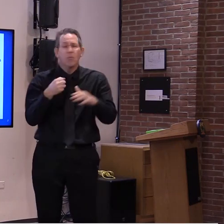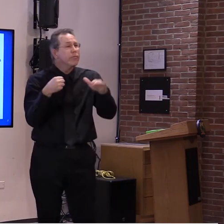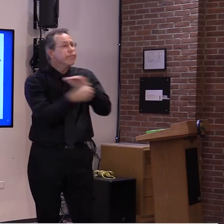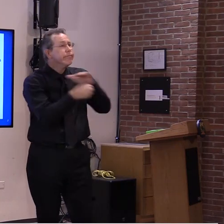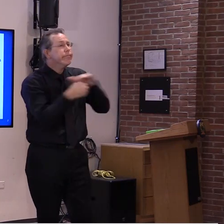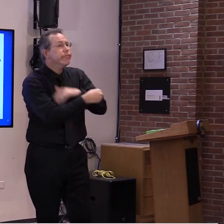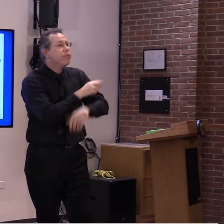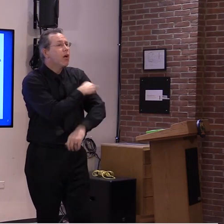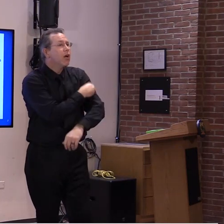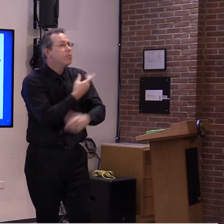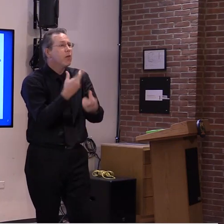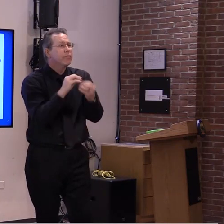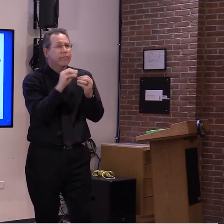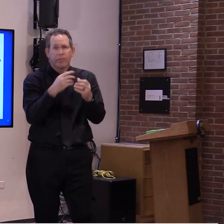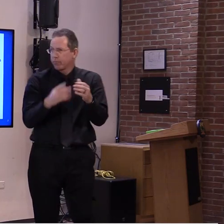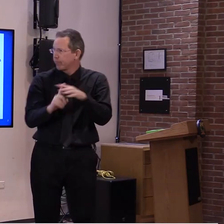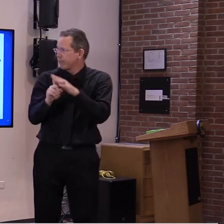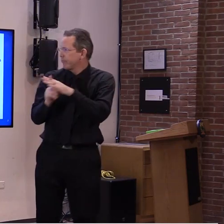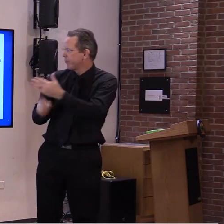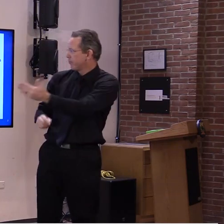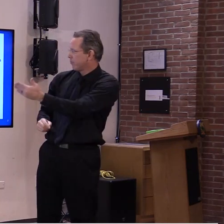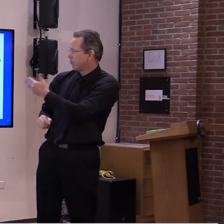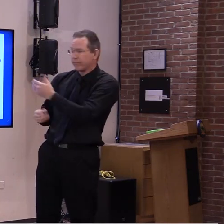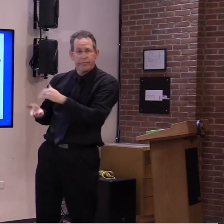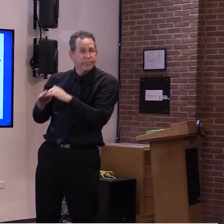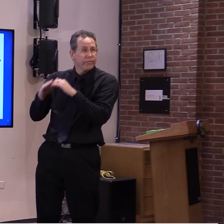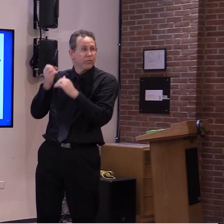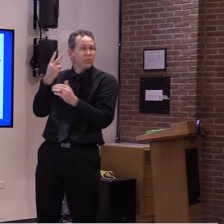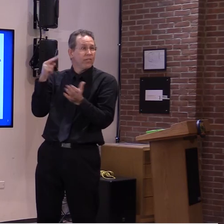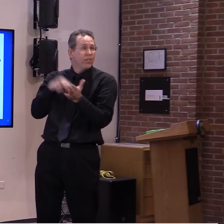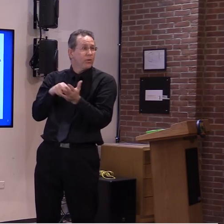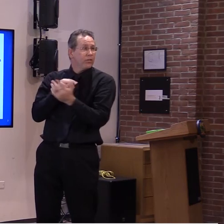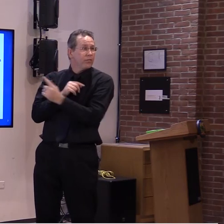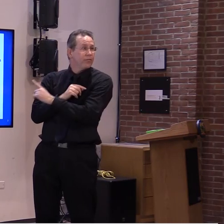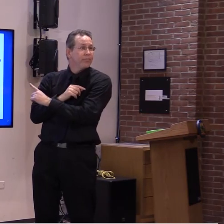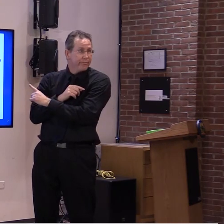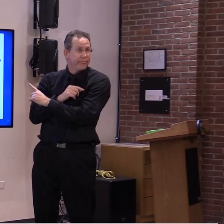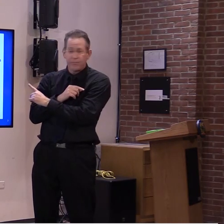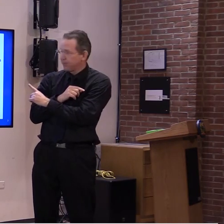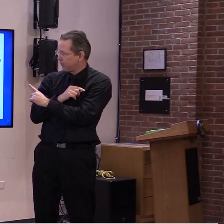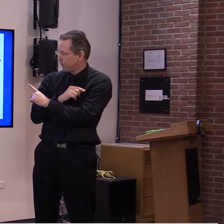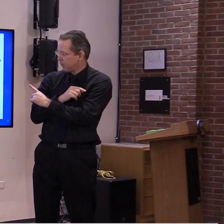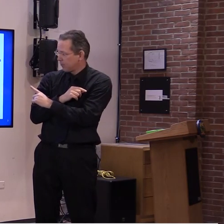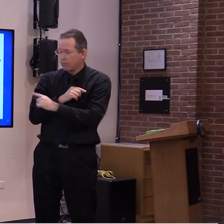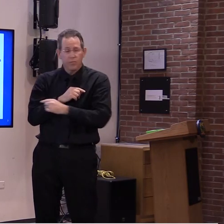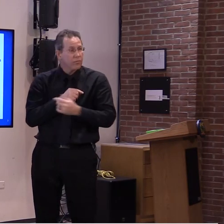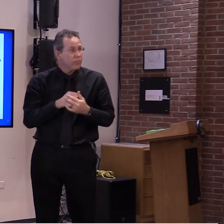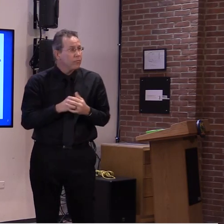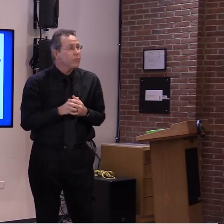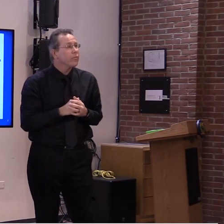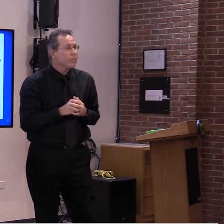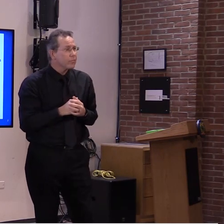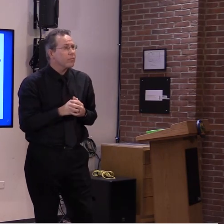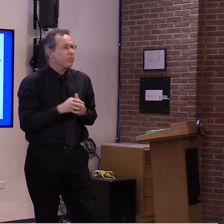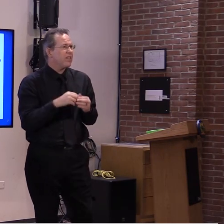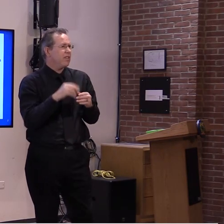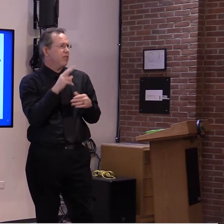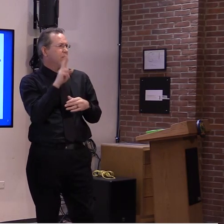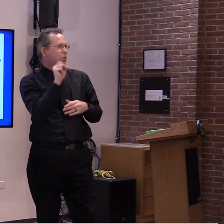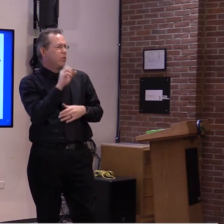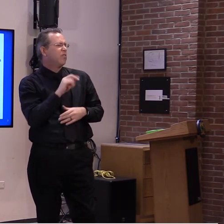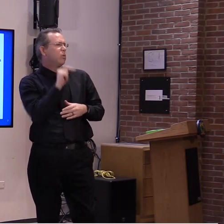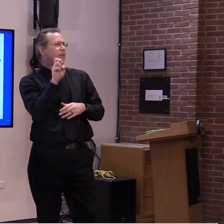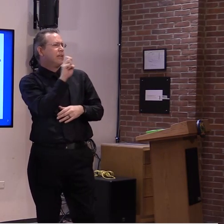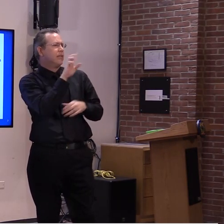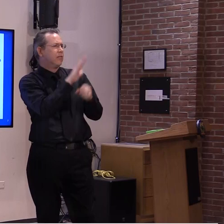The 12,656 individuals that are currently hospitalized in the Northeast represent a 13% increase from the